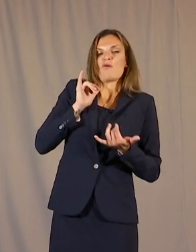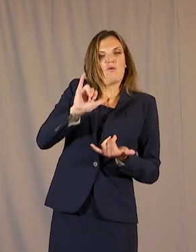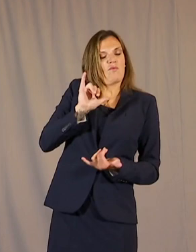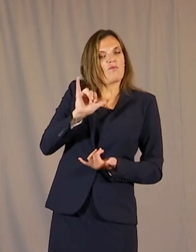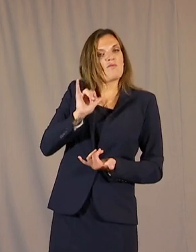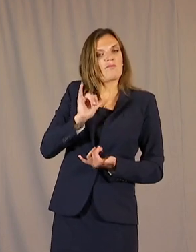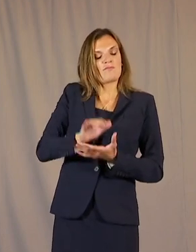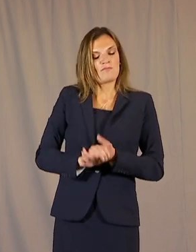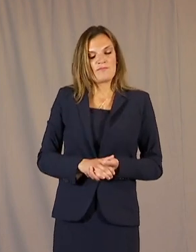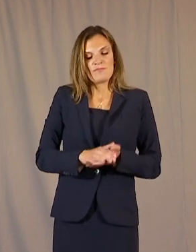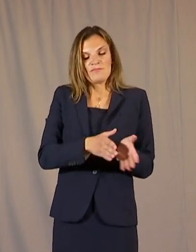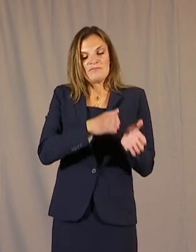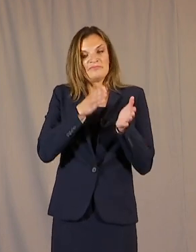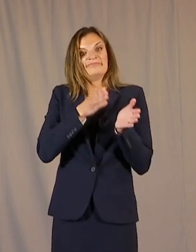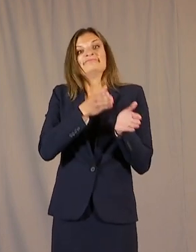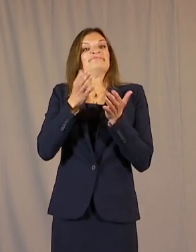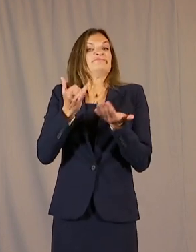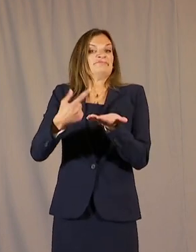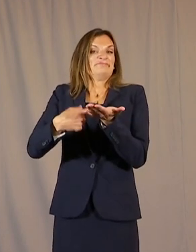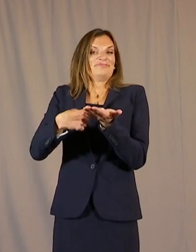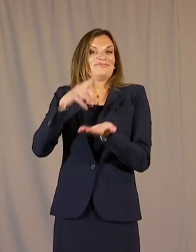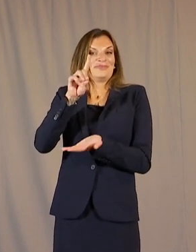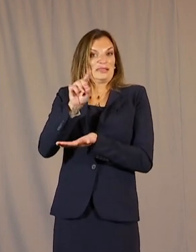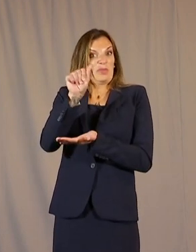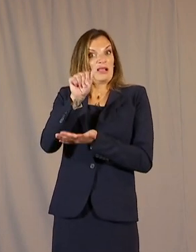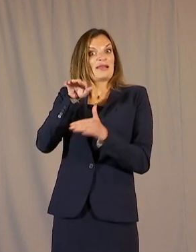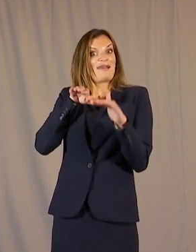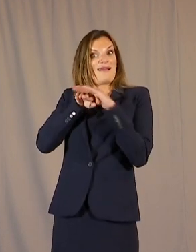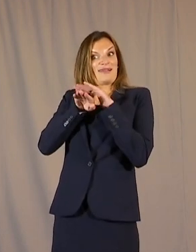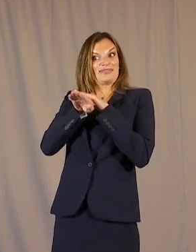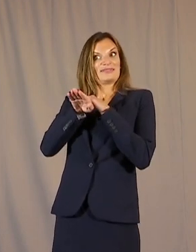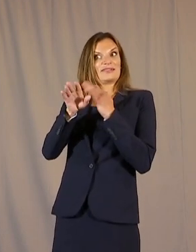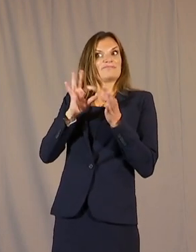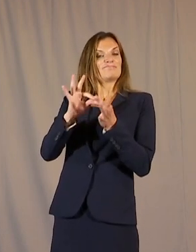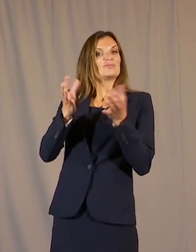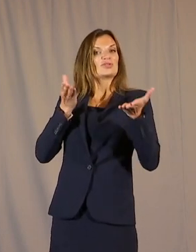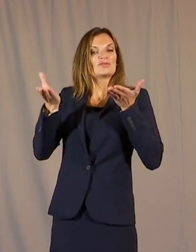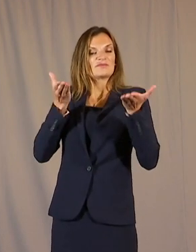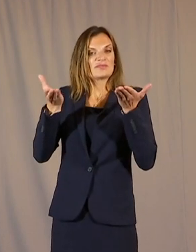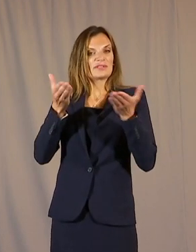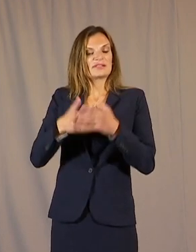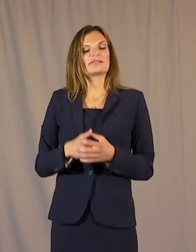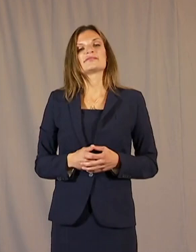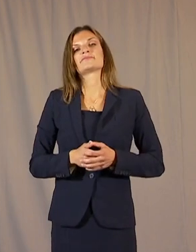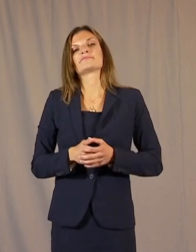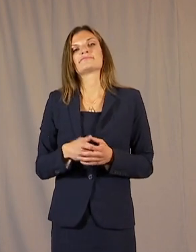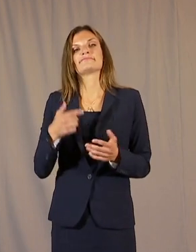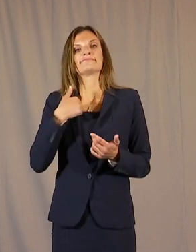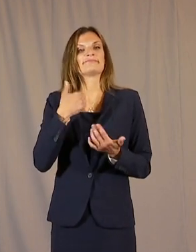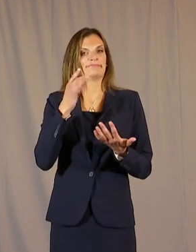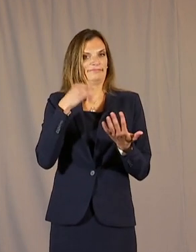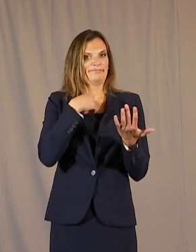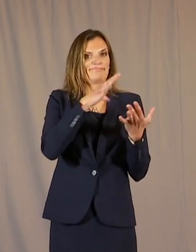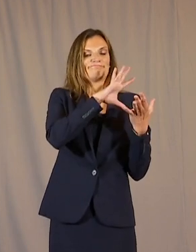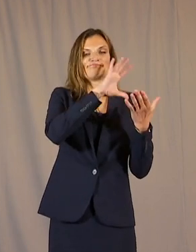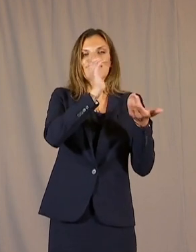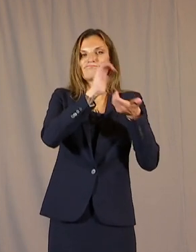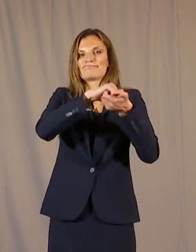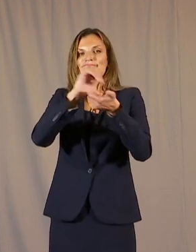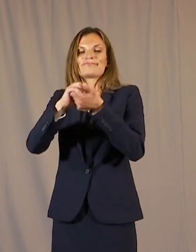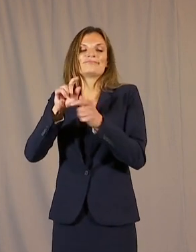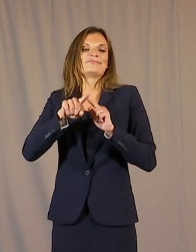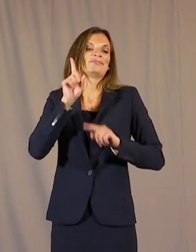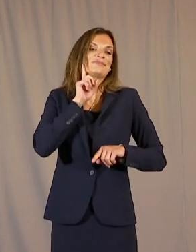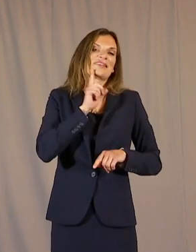access services for those with disabilities. We really connected a lot with various organizations around deaf, blind, hard